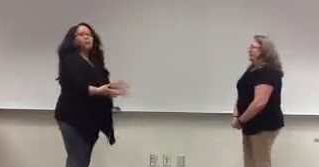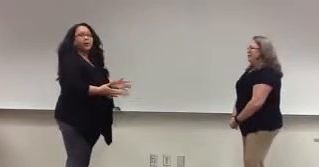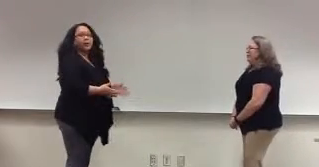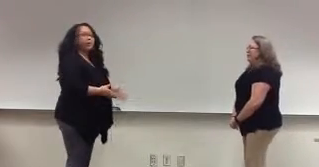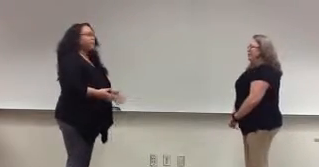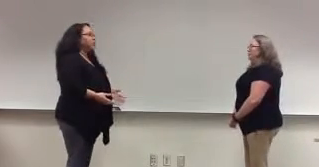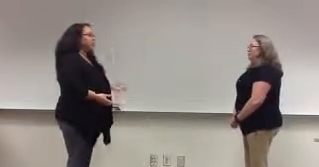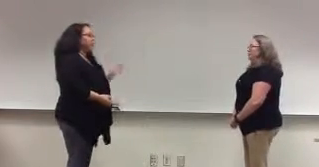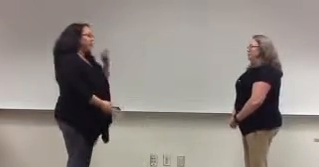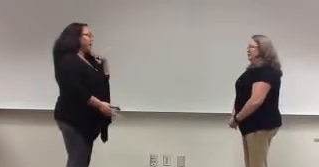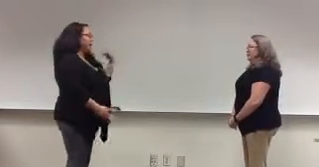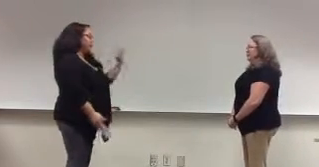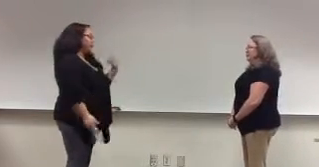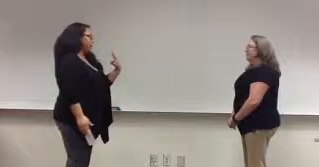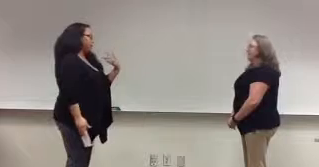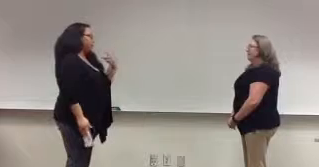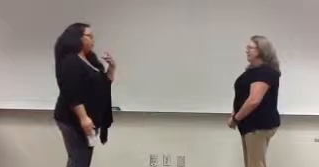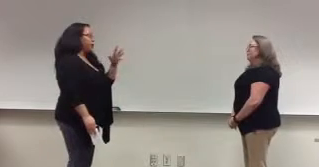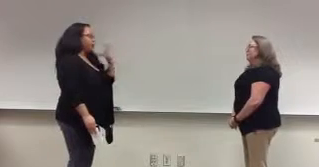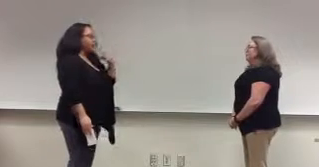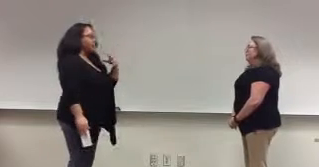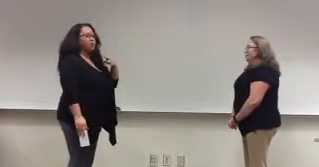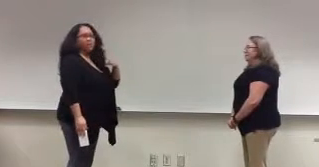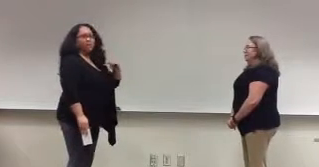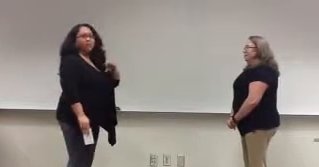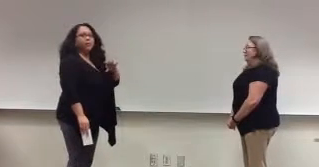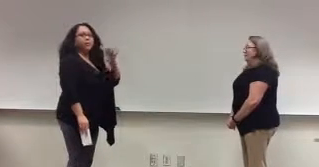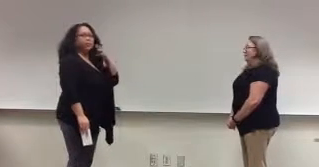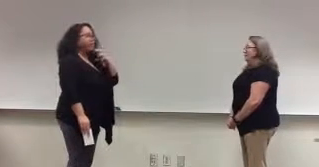front of them. You want to keep eye level with them so they're able to read your mouth and your lips.